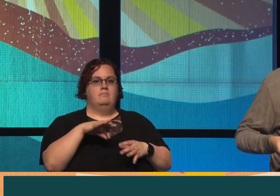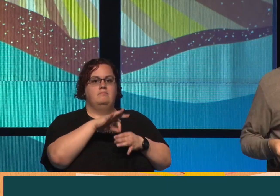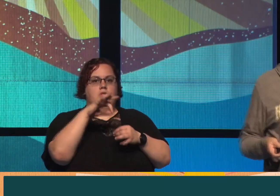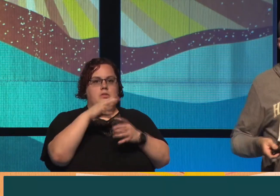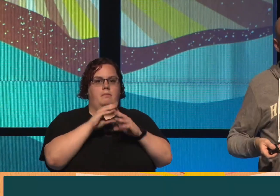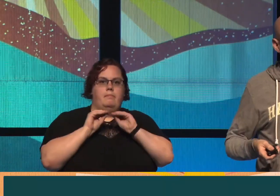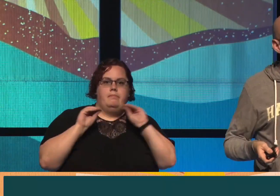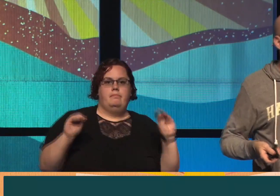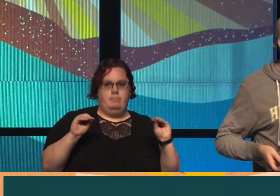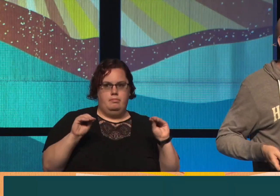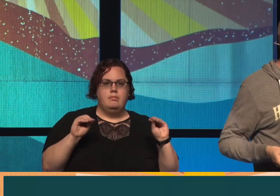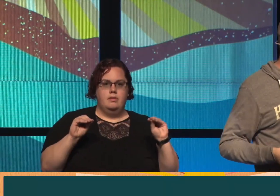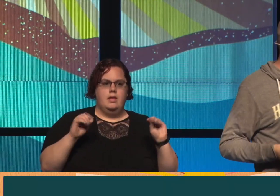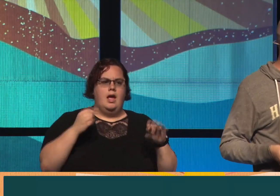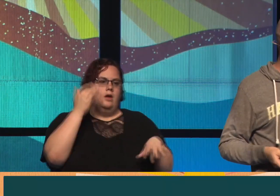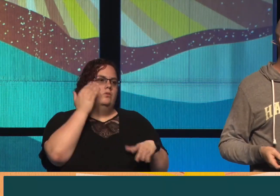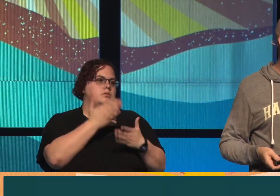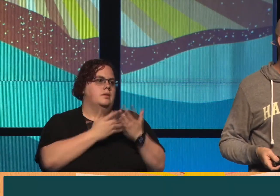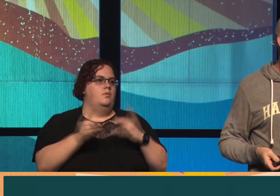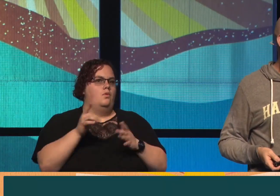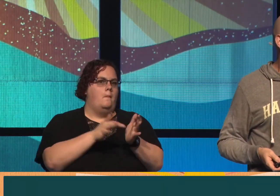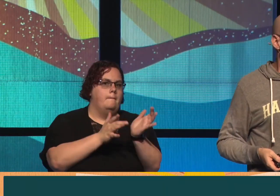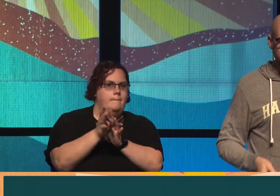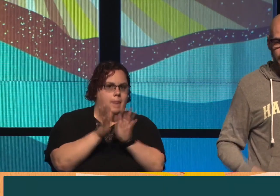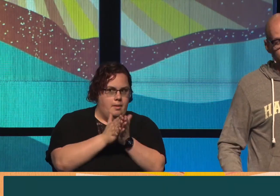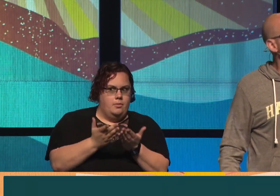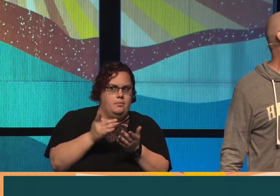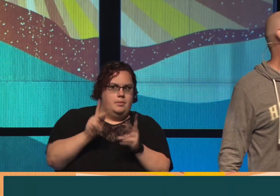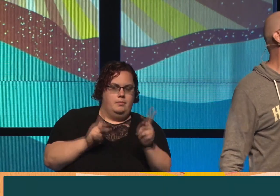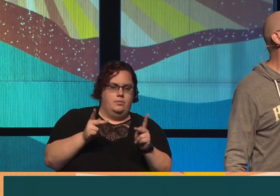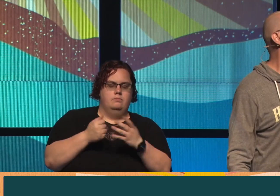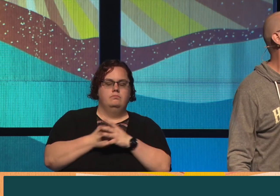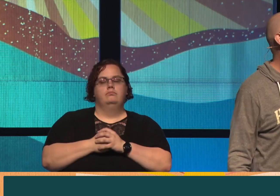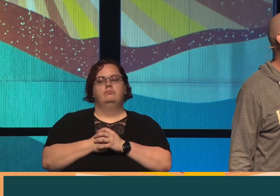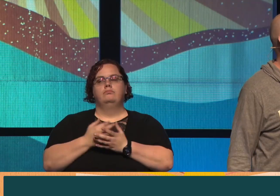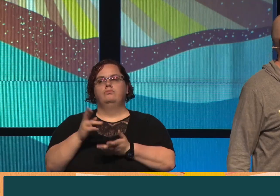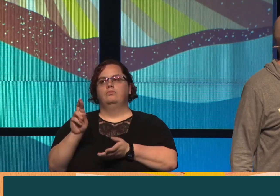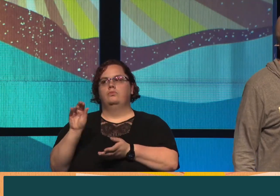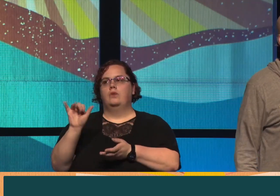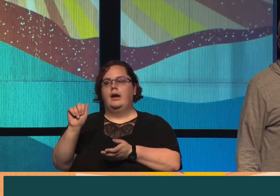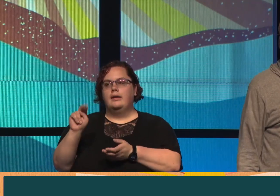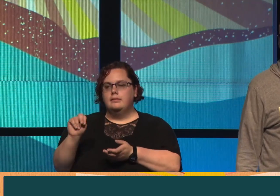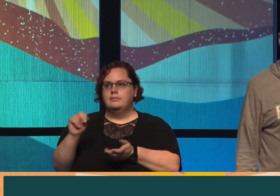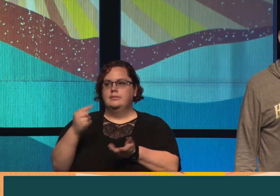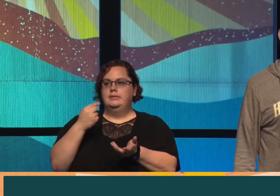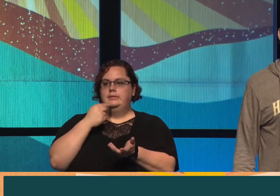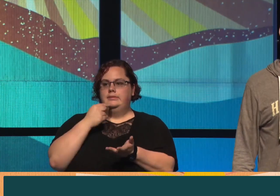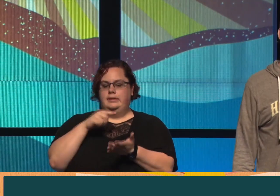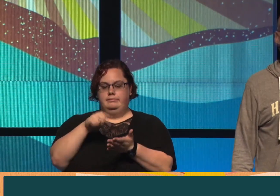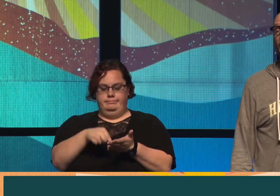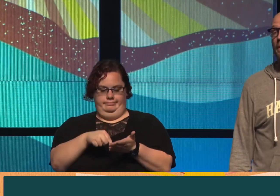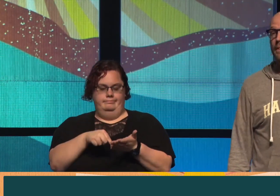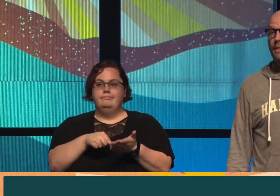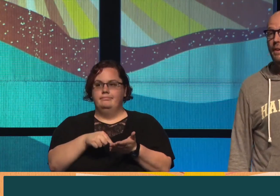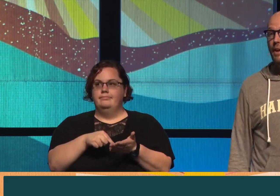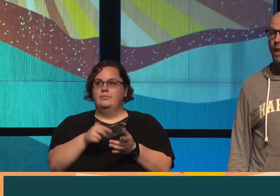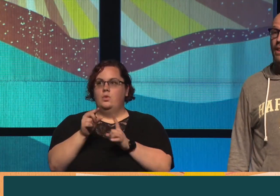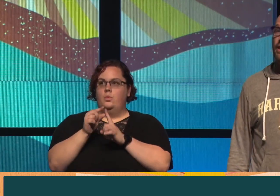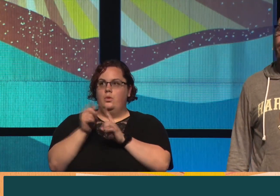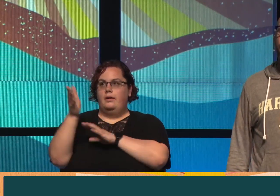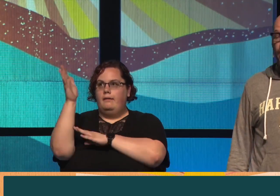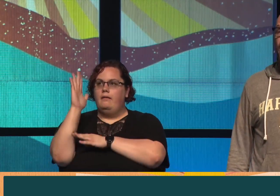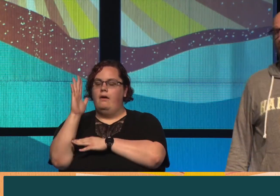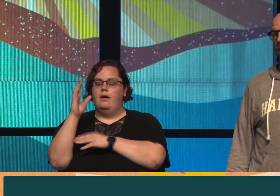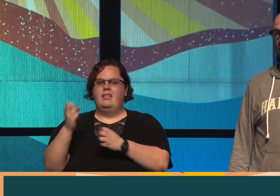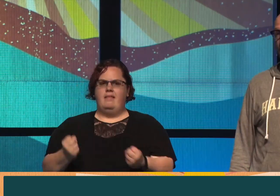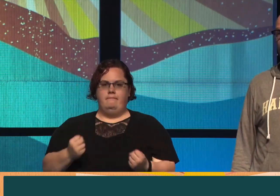know some of you are Bible people in here. And you're like, well, Ryan, it says in the Word of God,